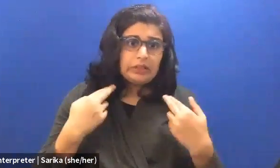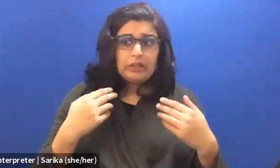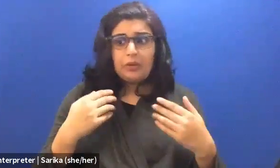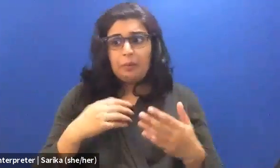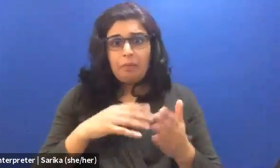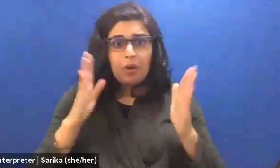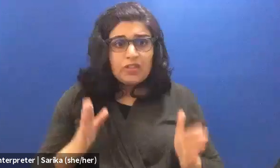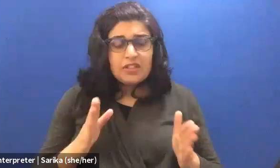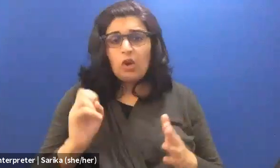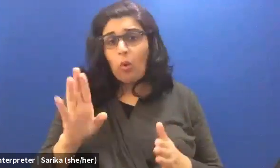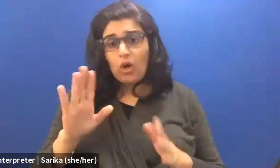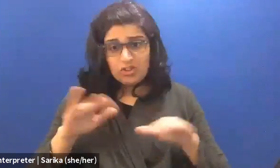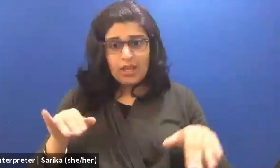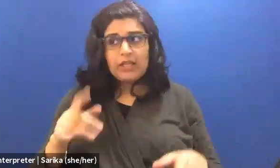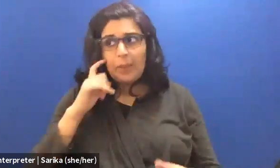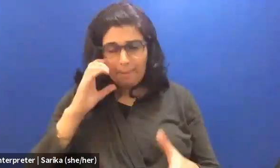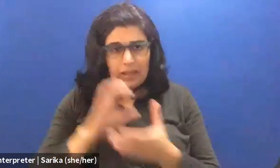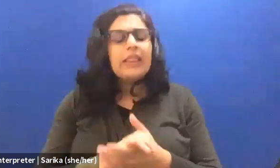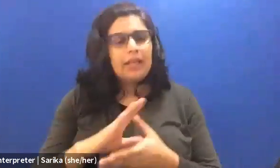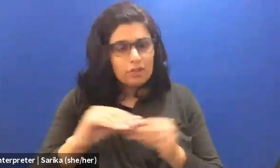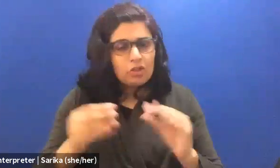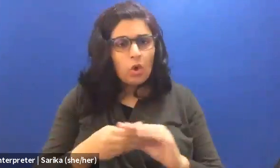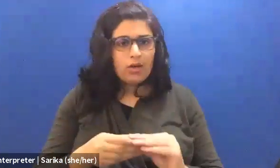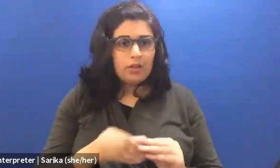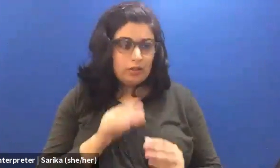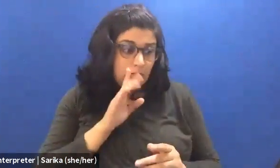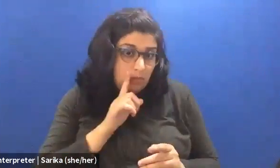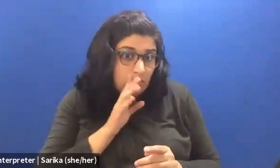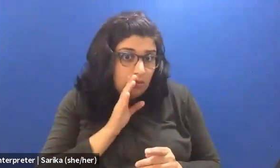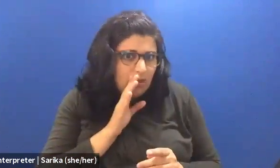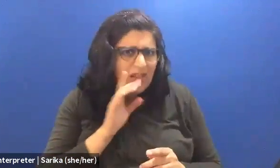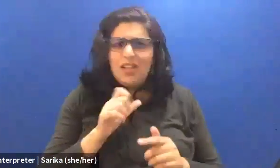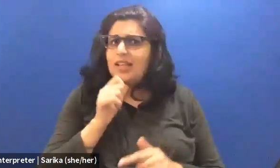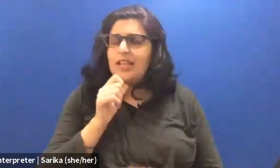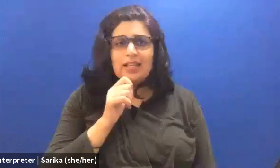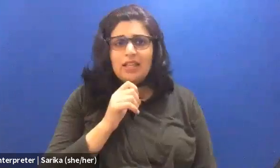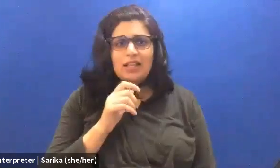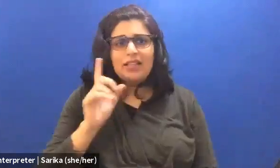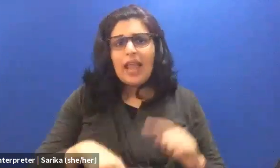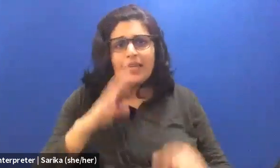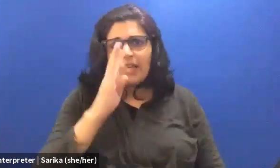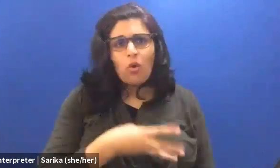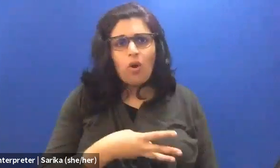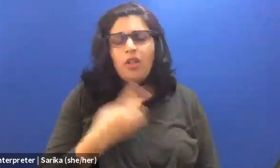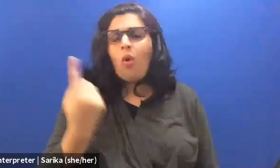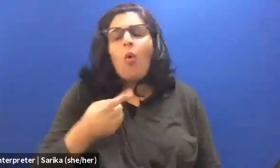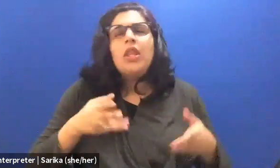that. And those whispers cannot be ignored, because sometimes that's the only way that things